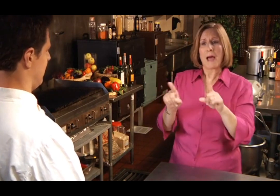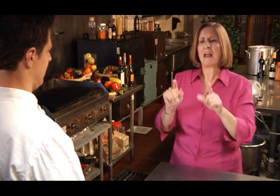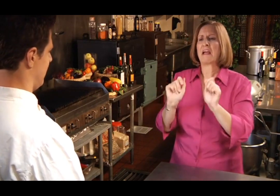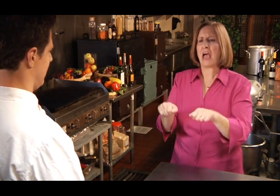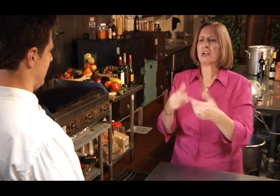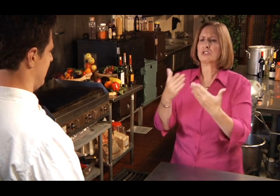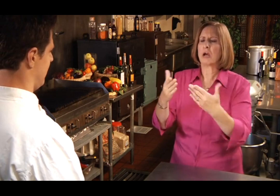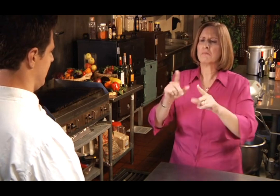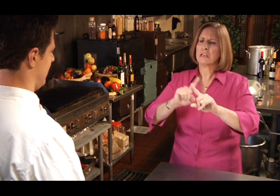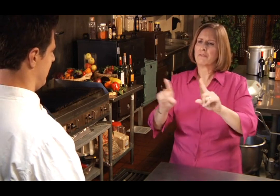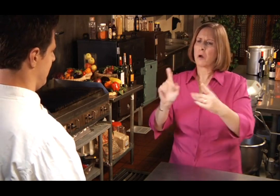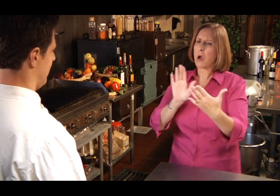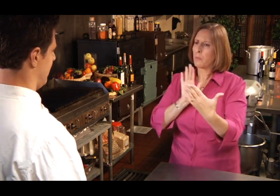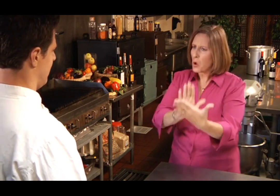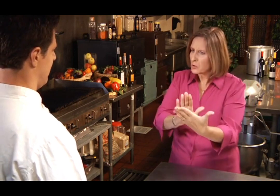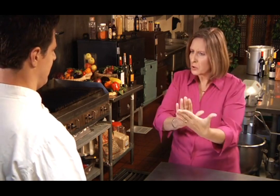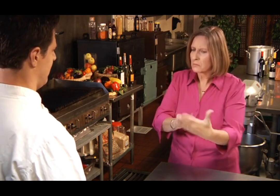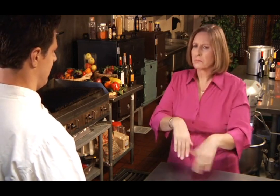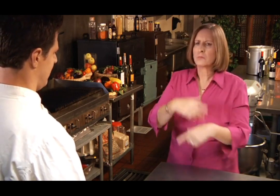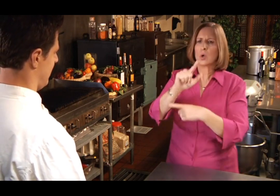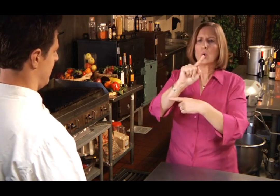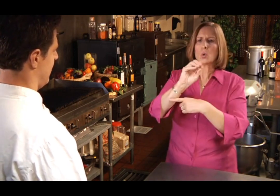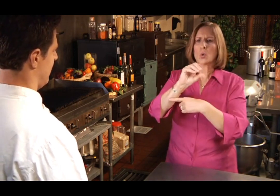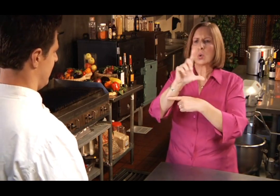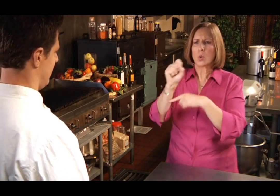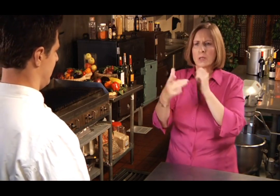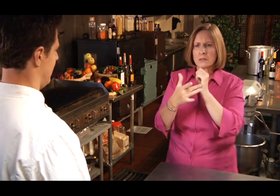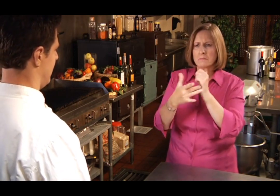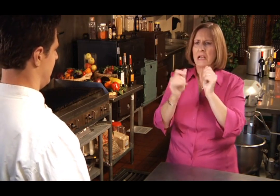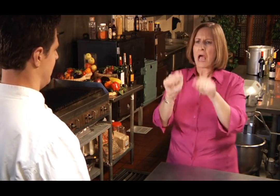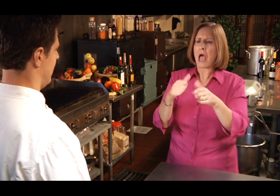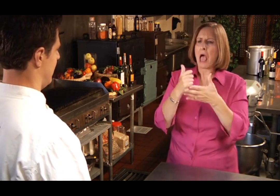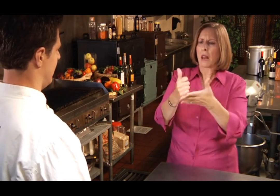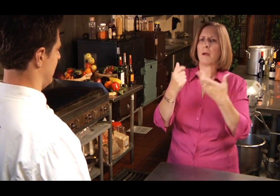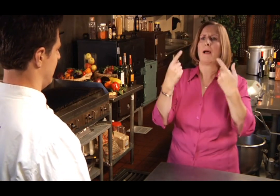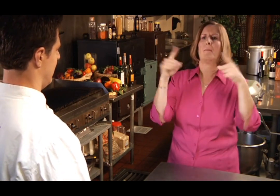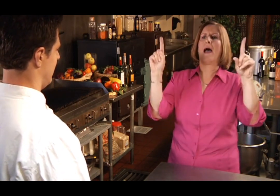But I can suggest some methods and tools that can lead to successful weight loss.